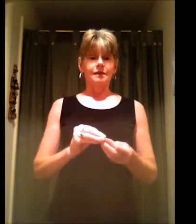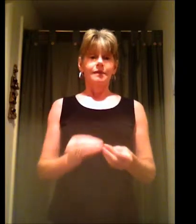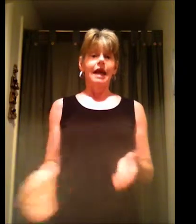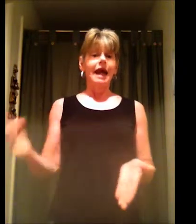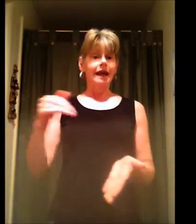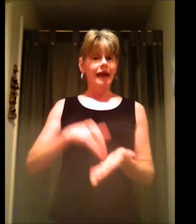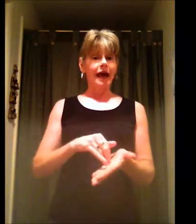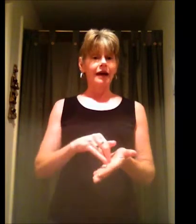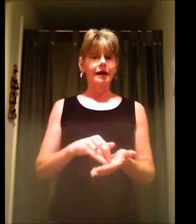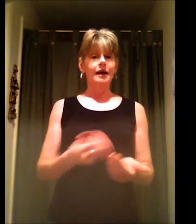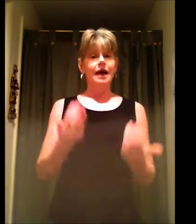and again.